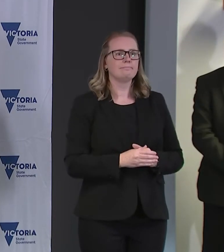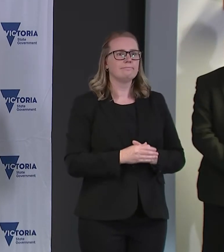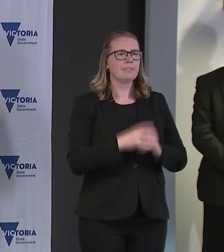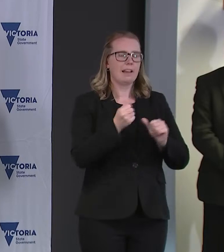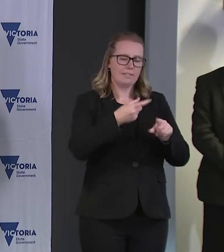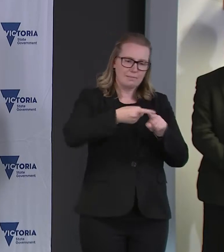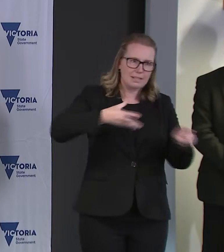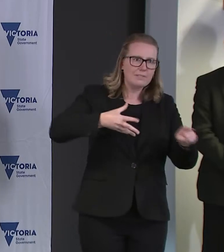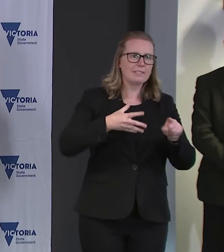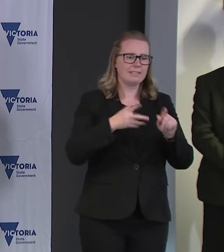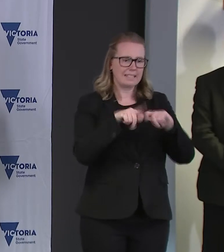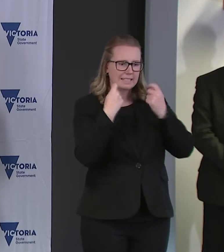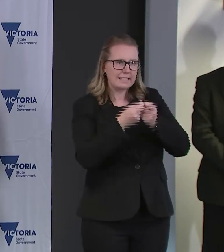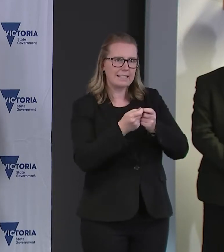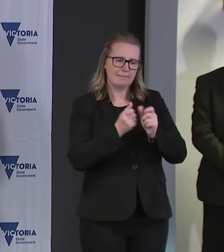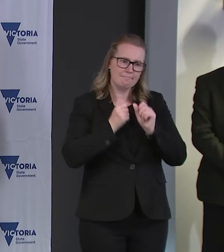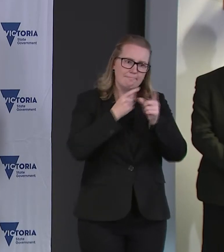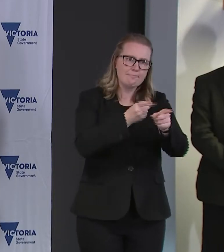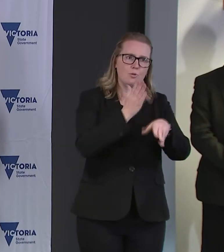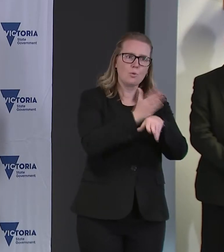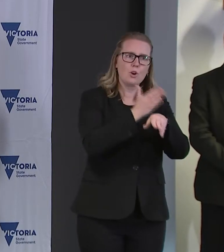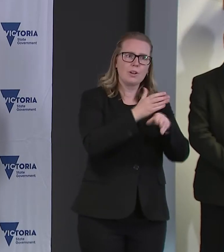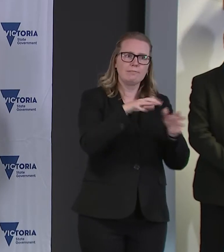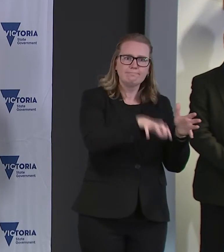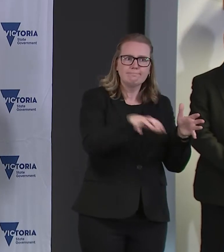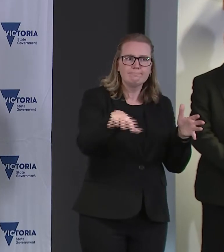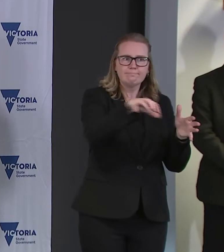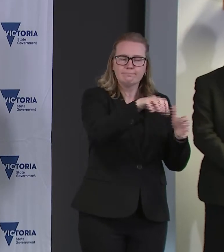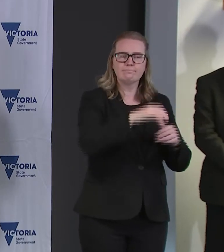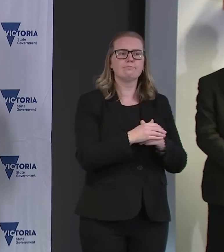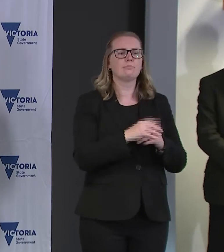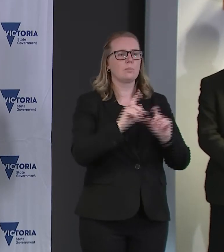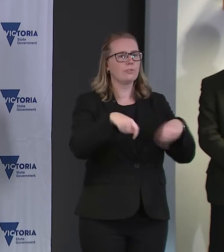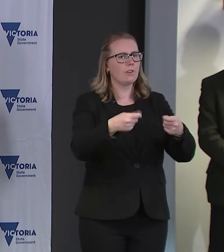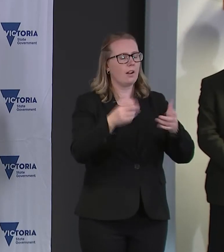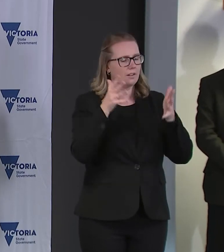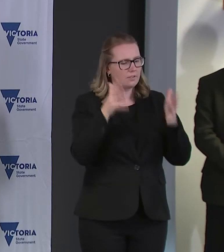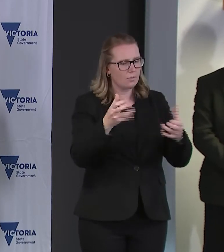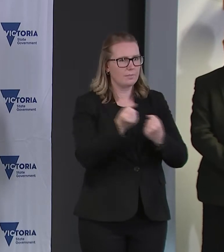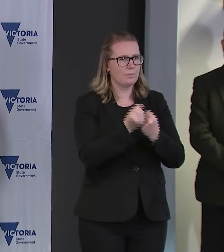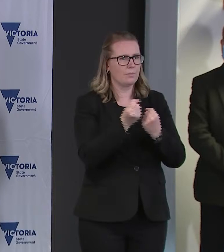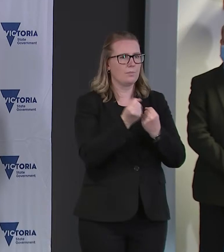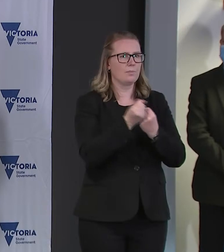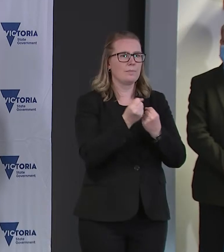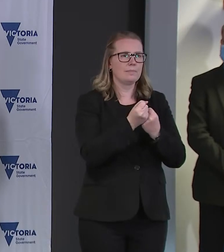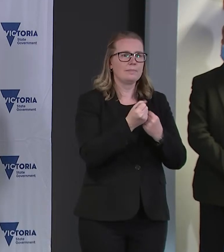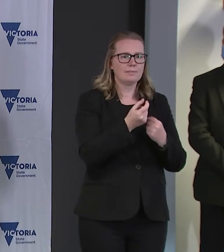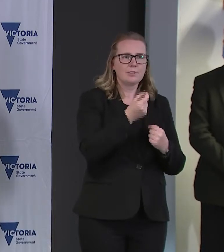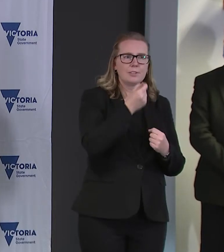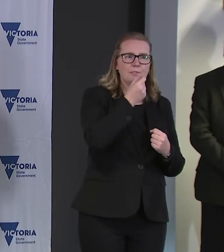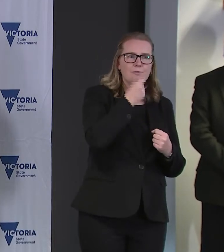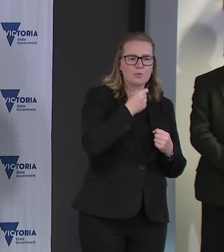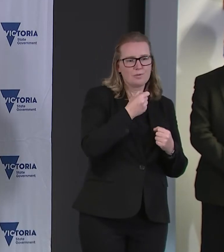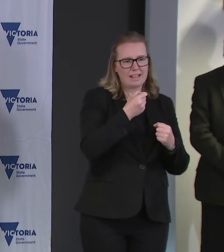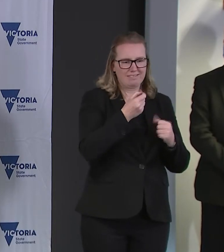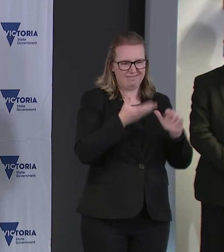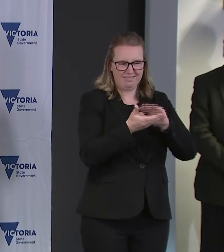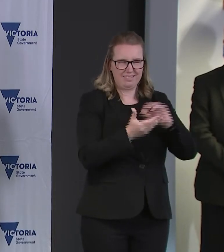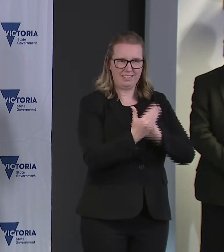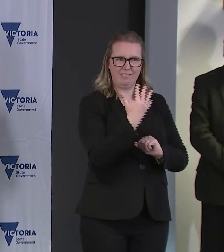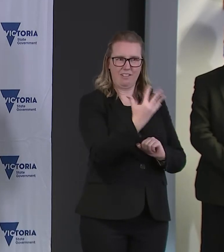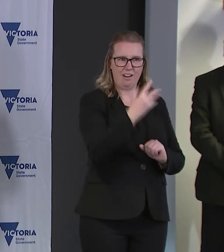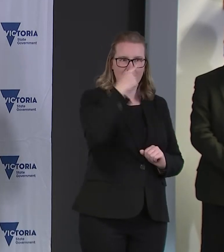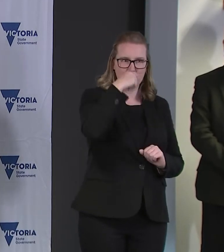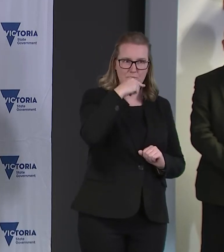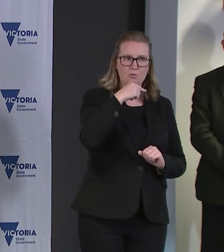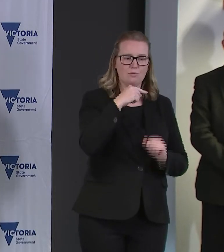community support teams that are working in those locations. We're providing a lot of support to the very small number, fewer than 5 individuals who